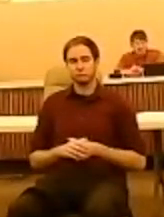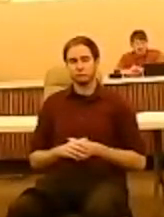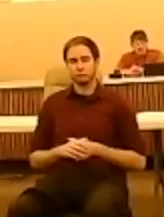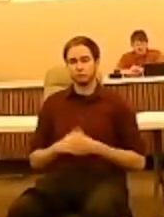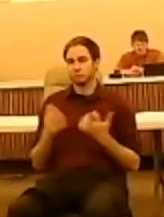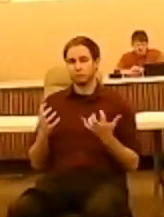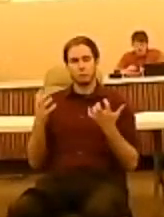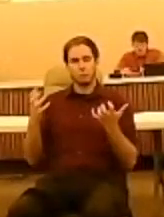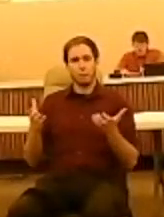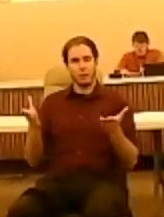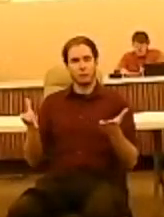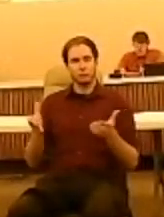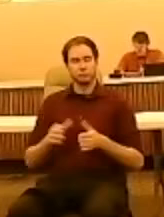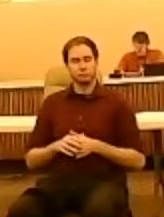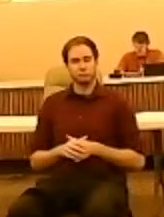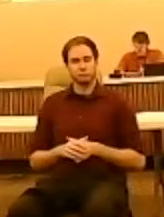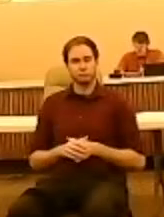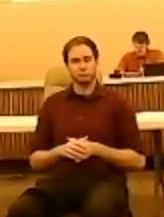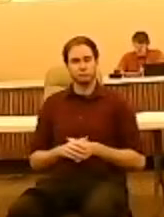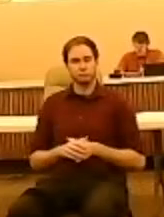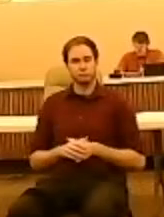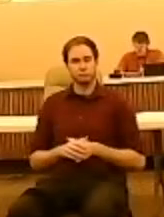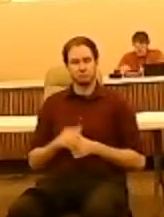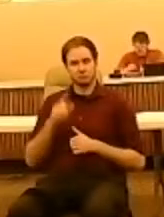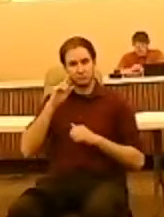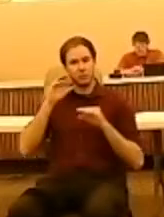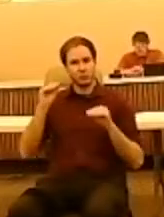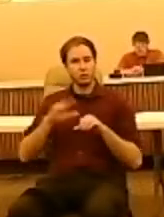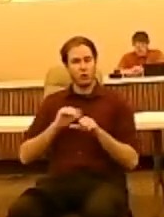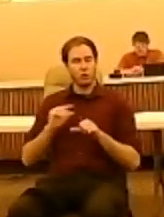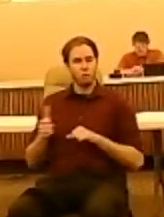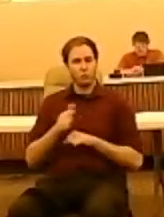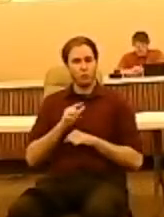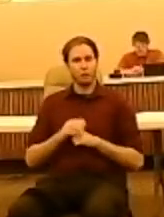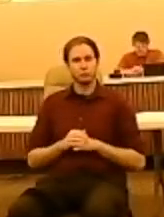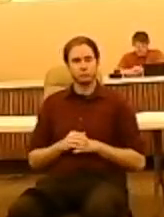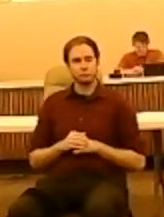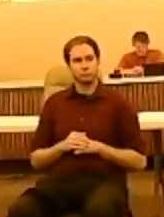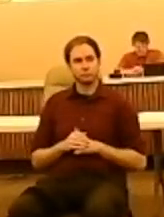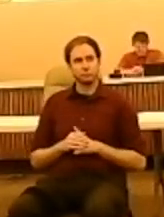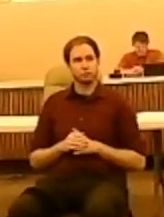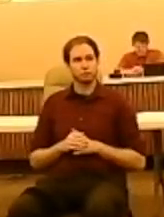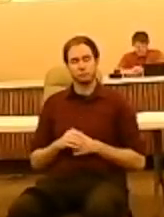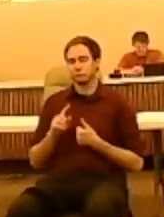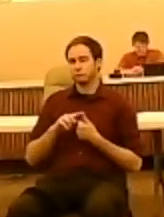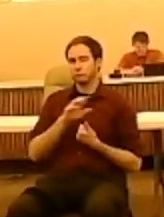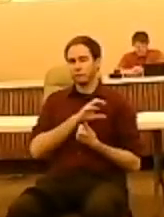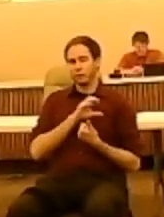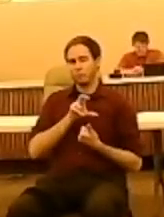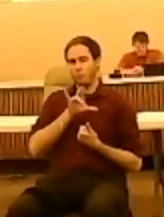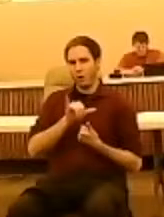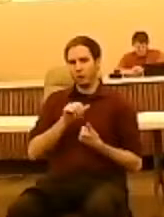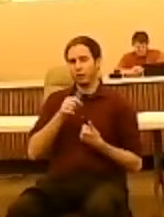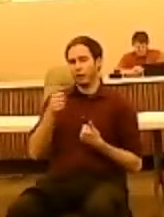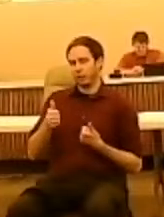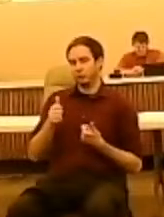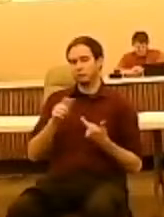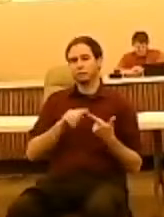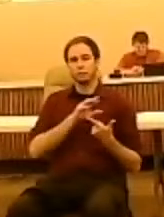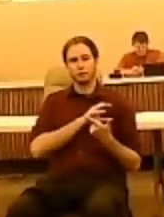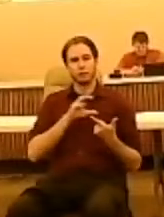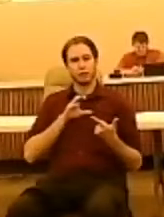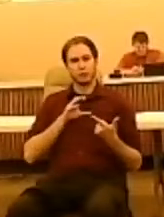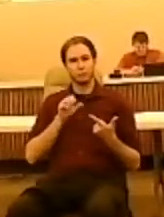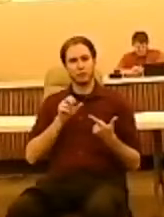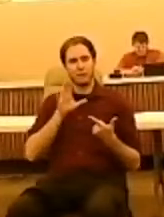Anything from the public? Hearing none, please call the roll. Councilmember Barley, Aye.